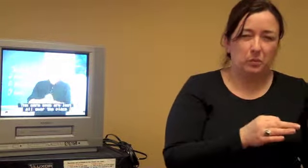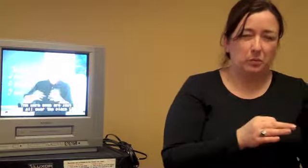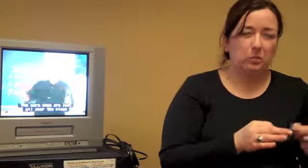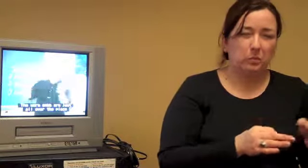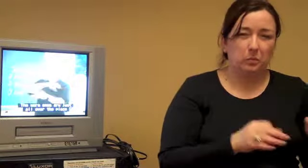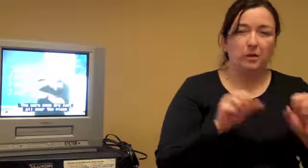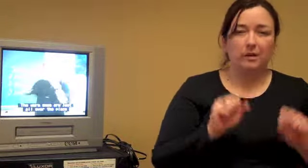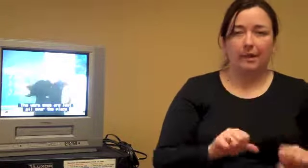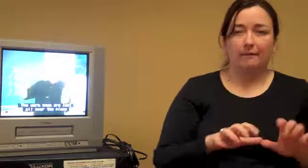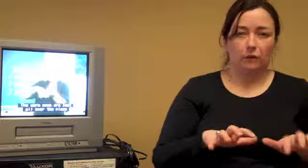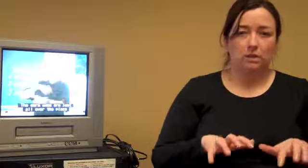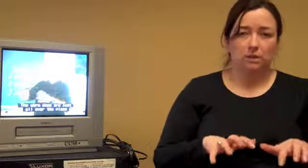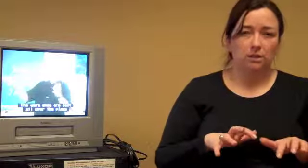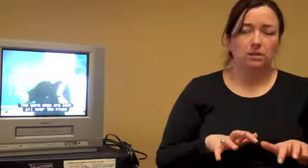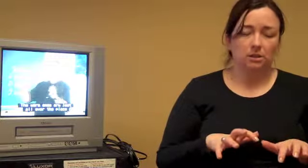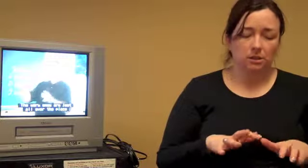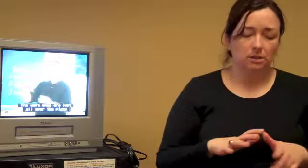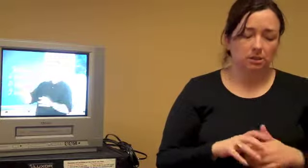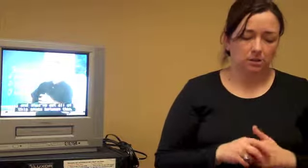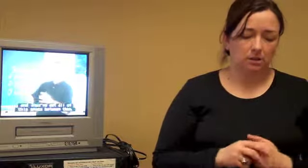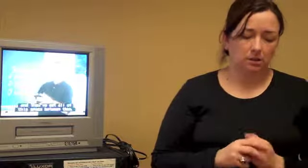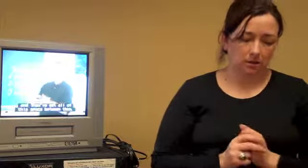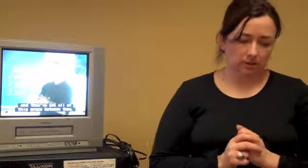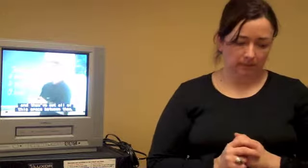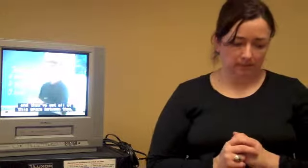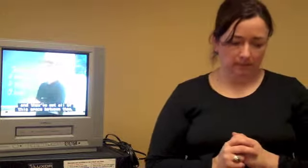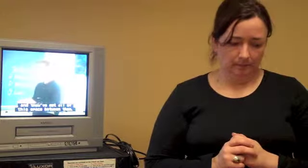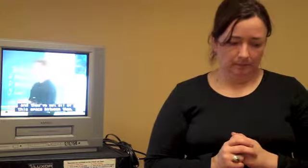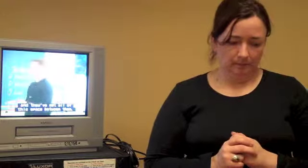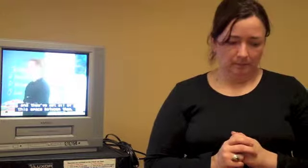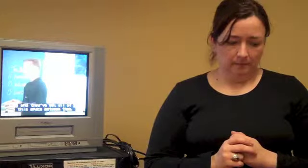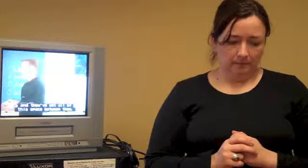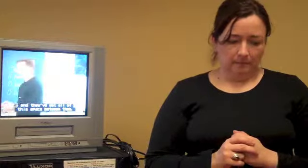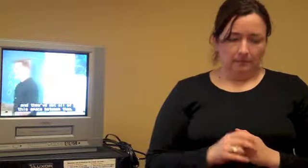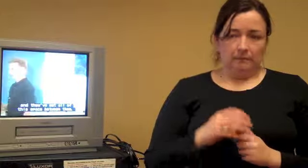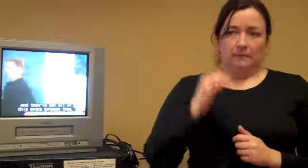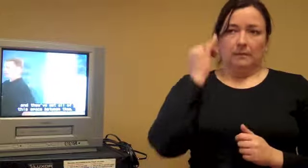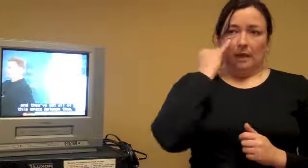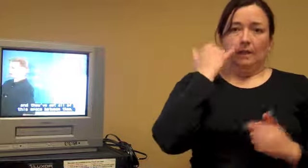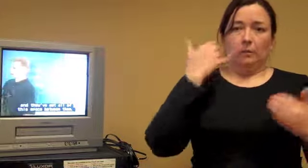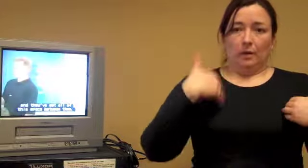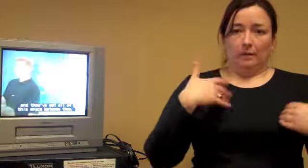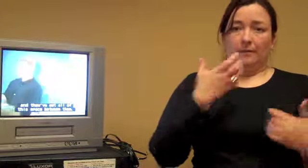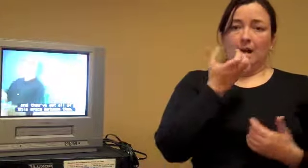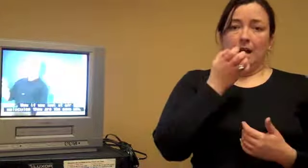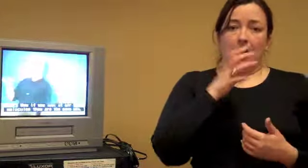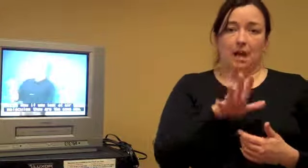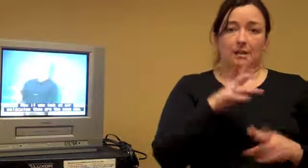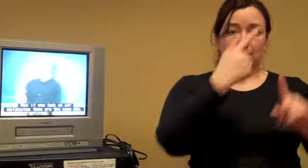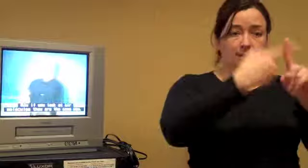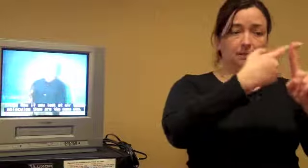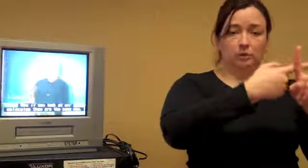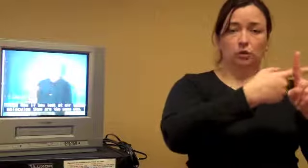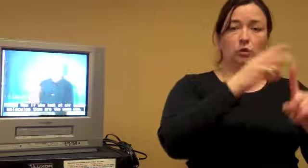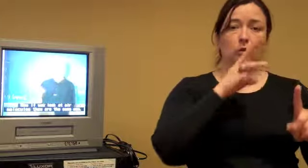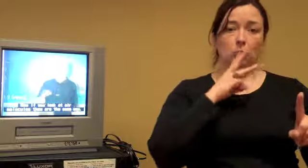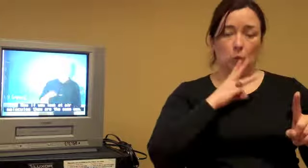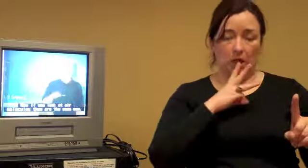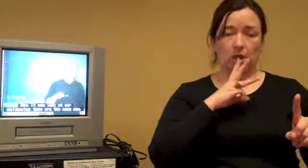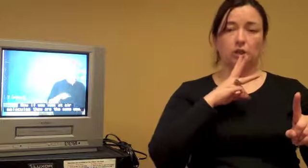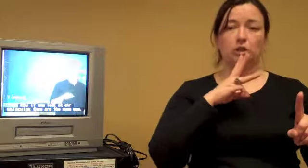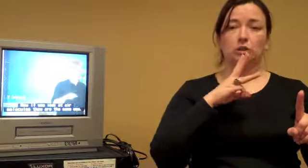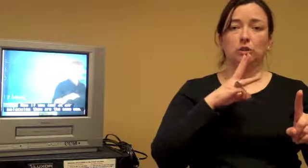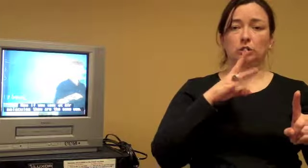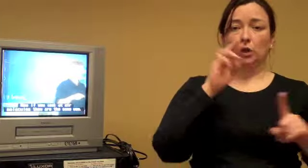The warm ones are just all over the place. And they've got all this space between them. Now, if you look at